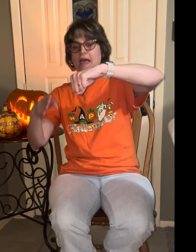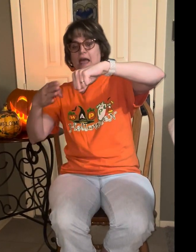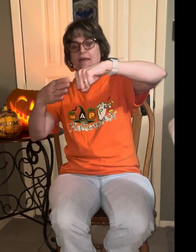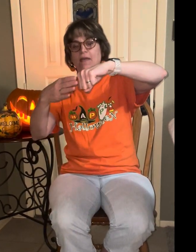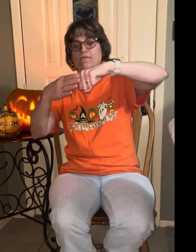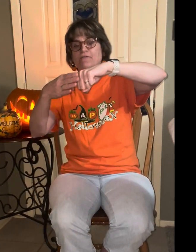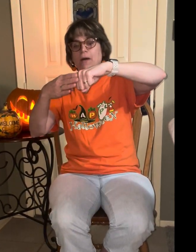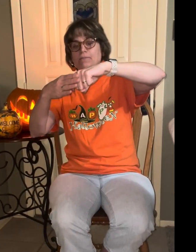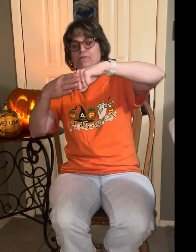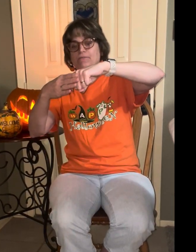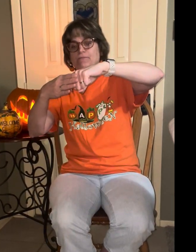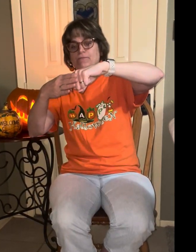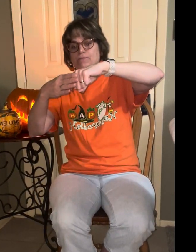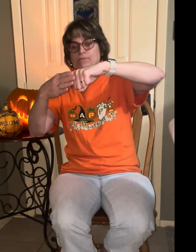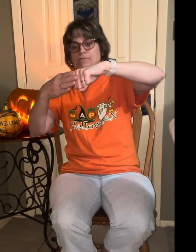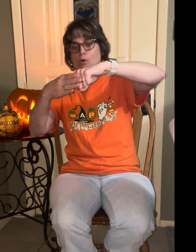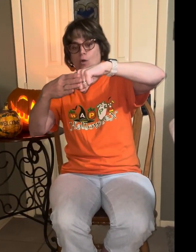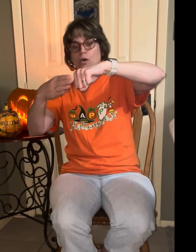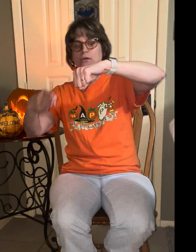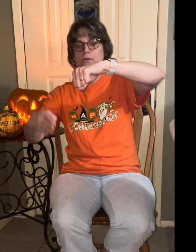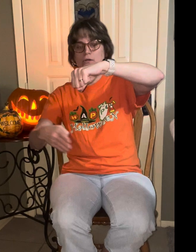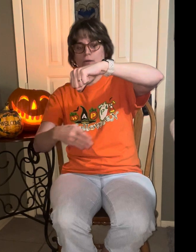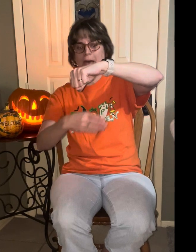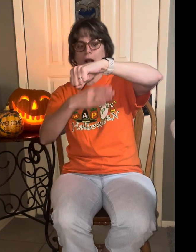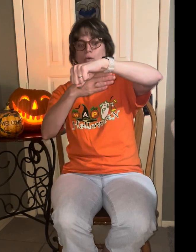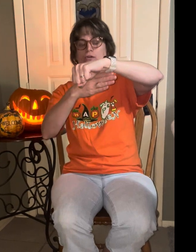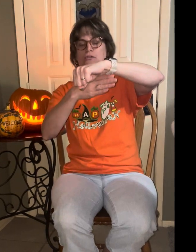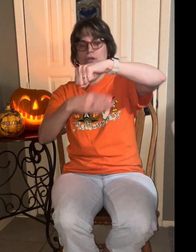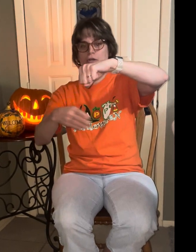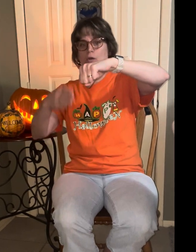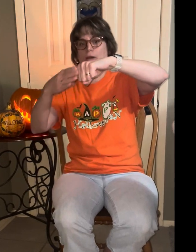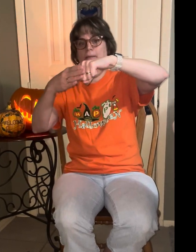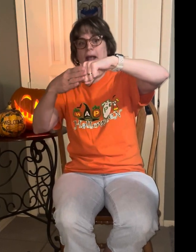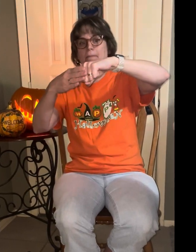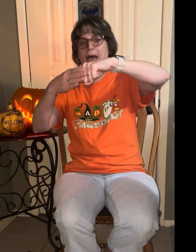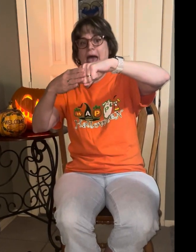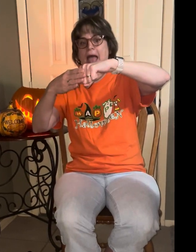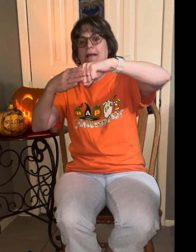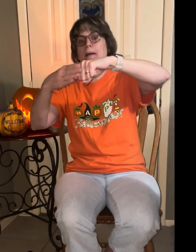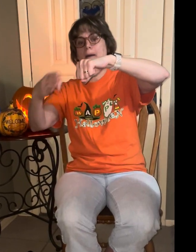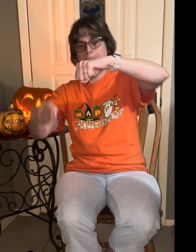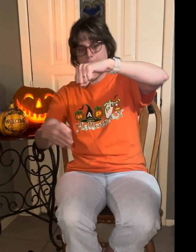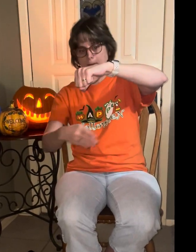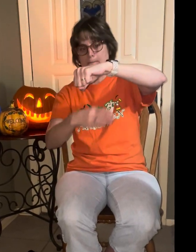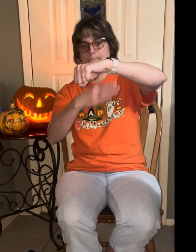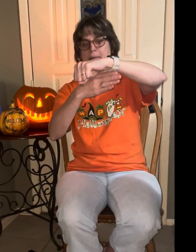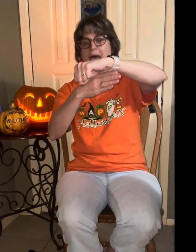and then from forward to backward, you're going to make a bag. Bag,